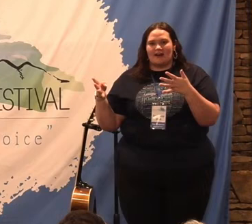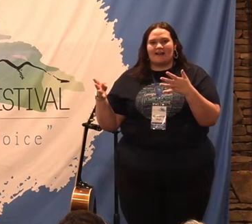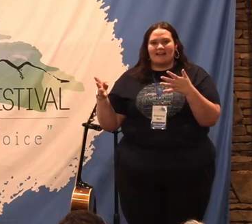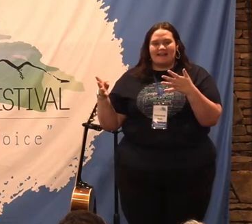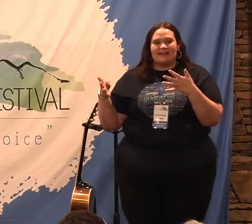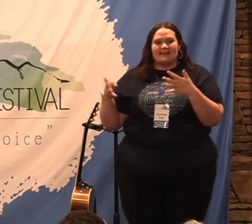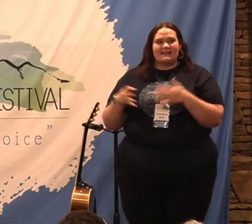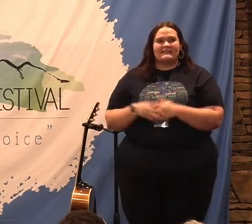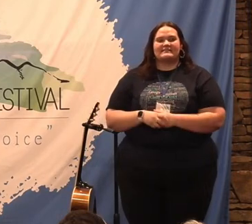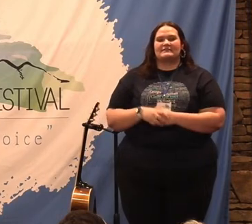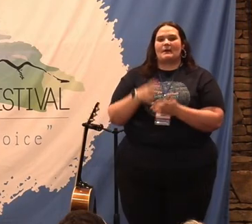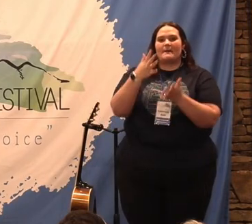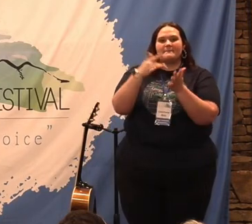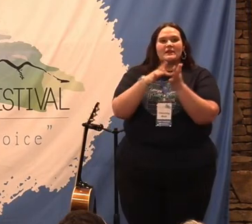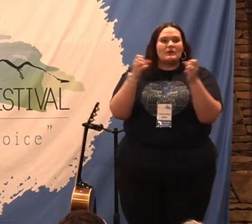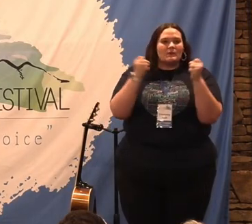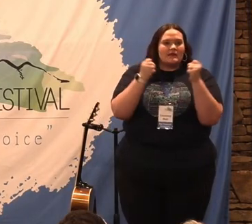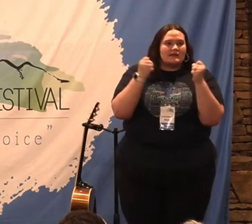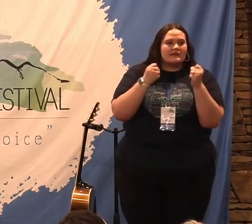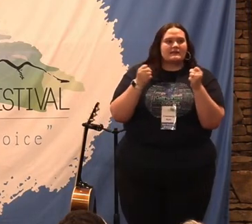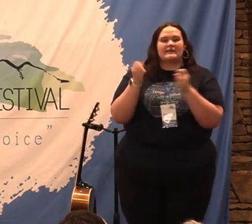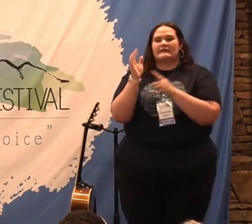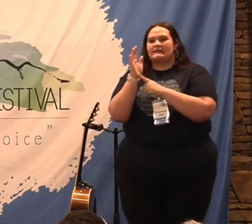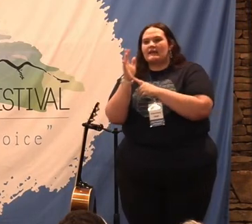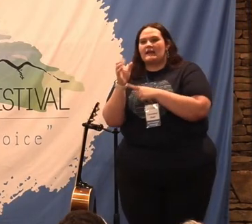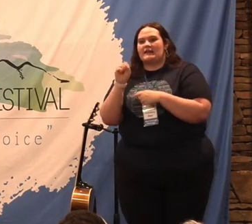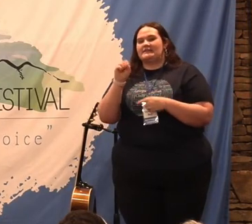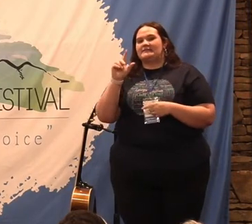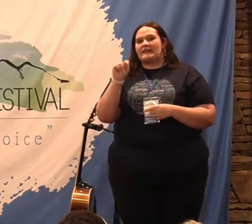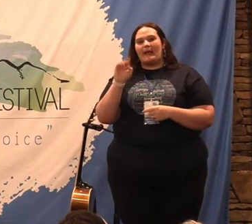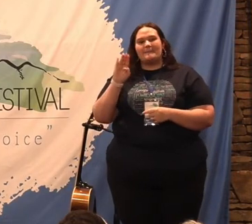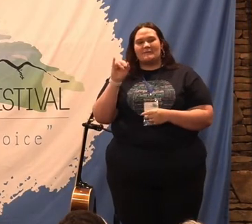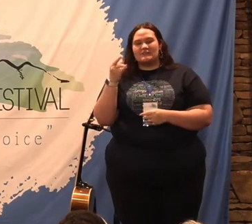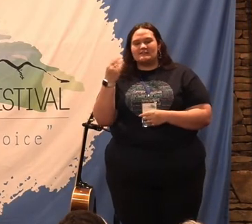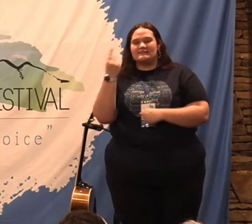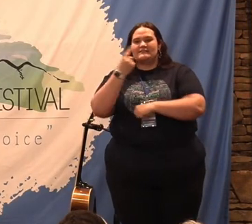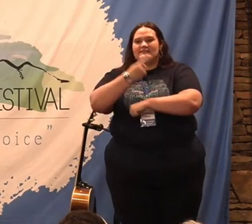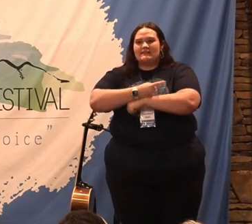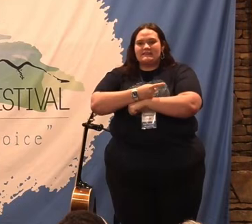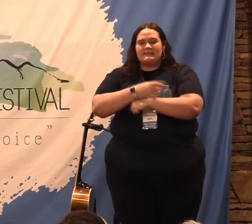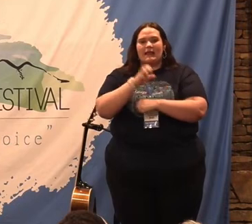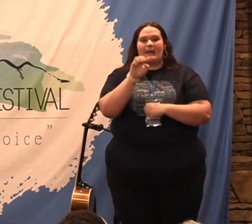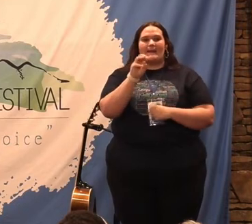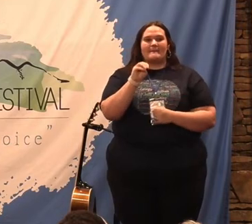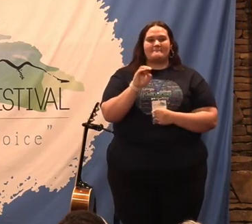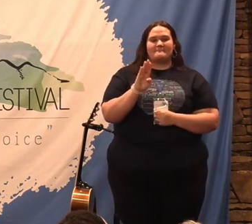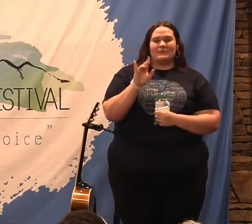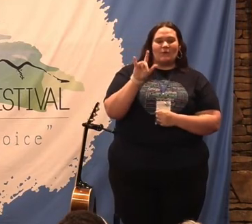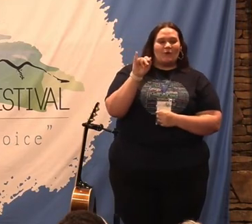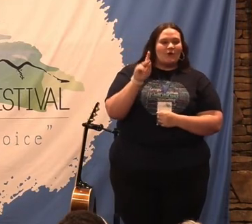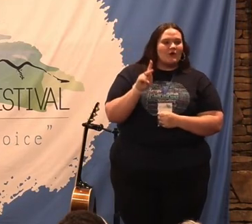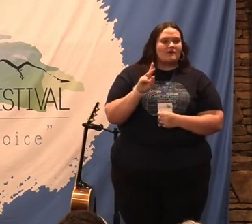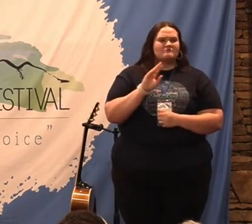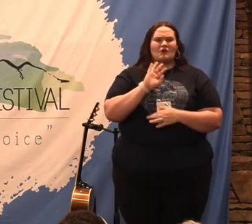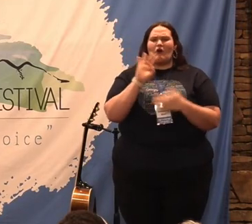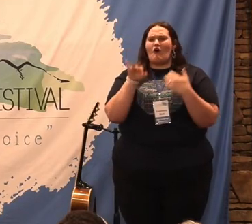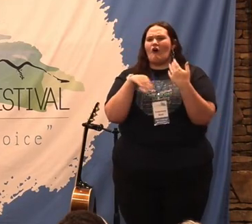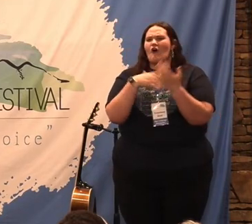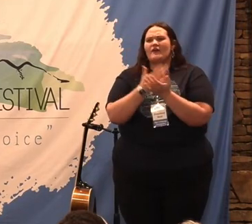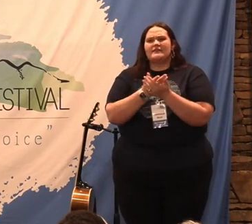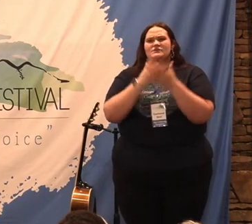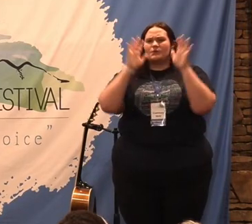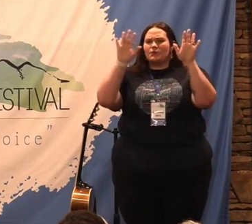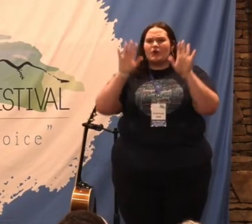It is Midwinter Day. It is Candlemas. It is St. Bridget's Day. It is Imbolc. It is just all these